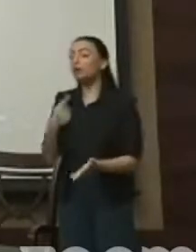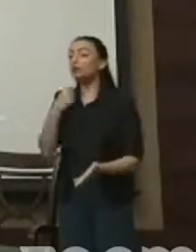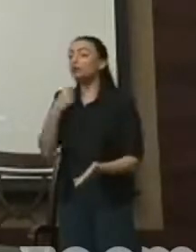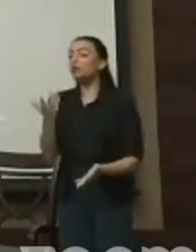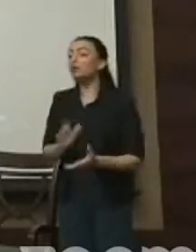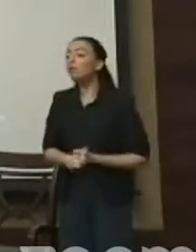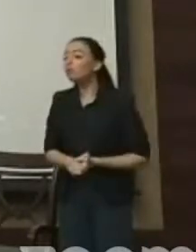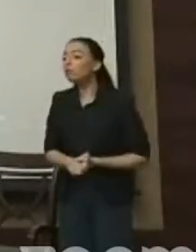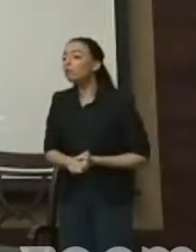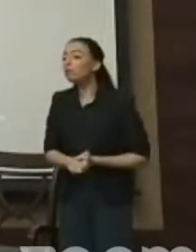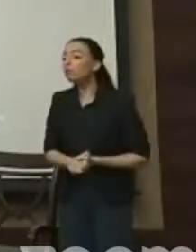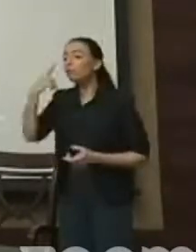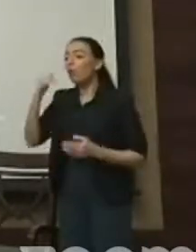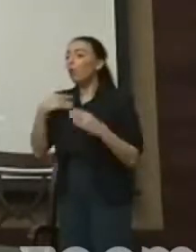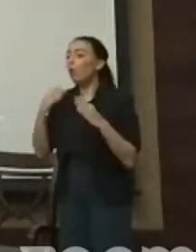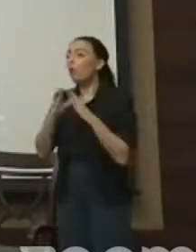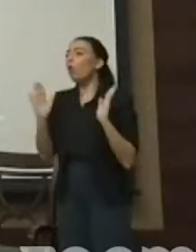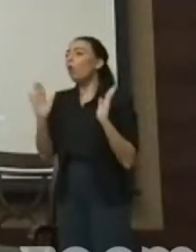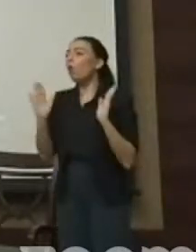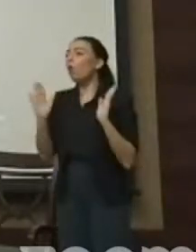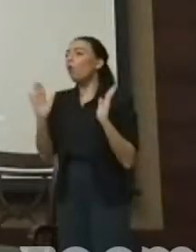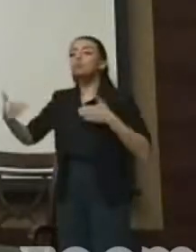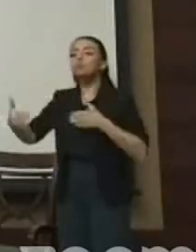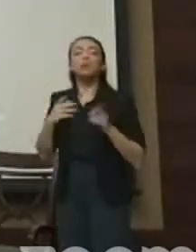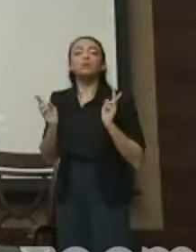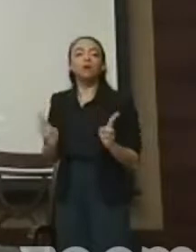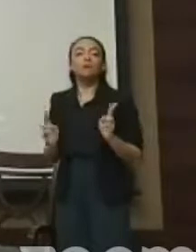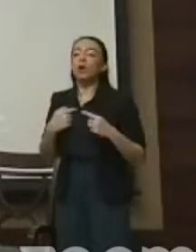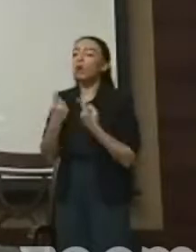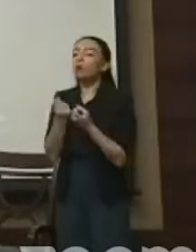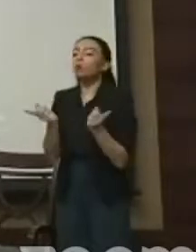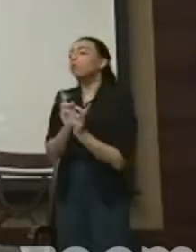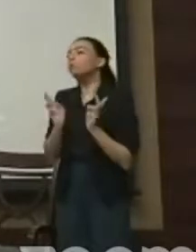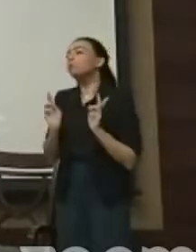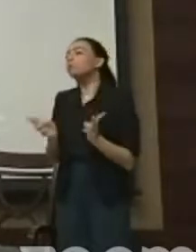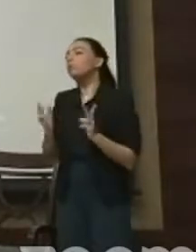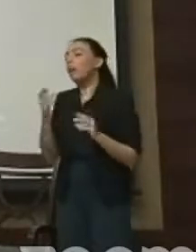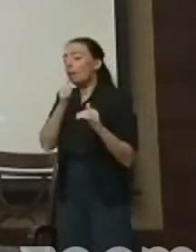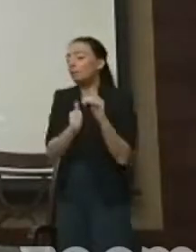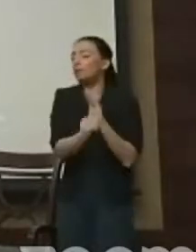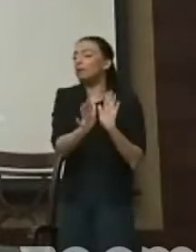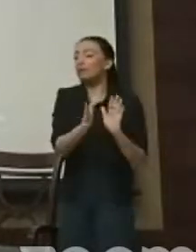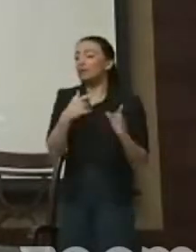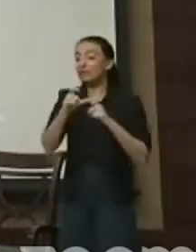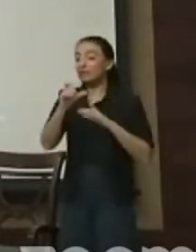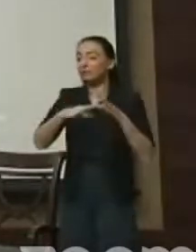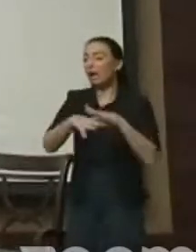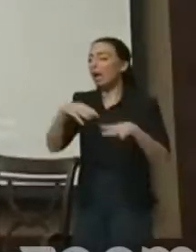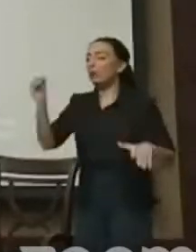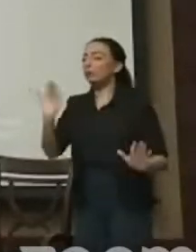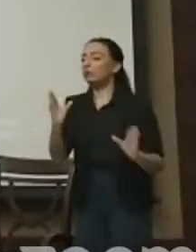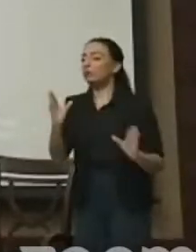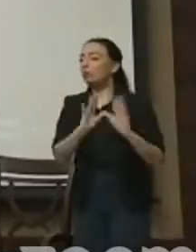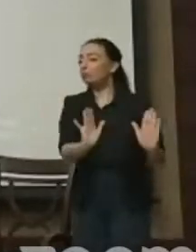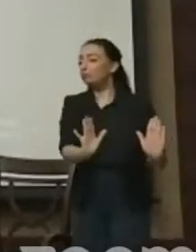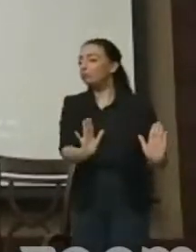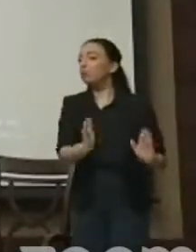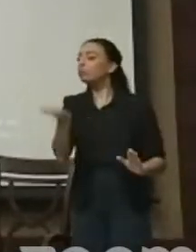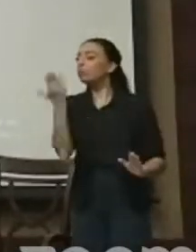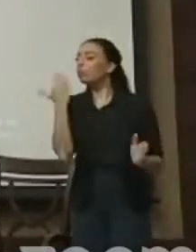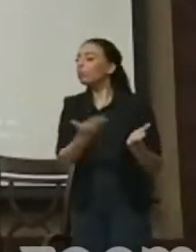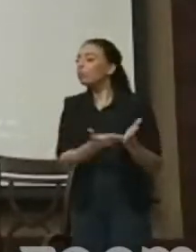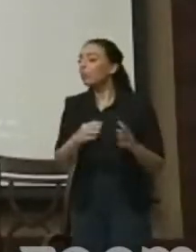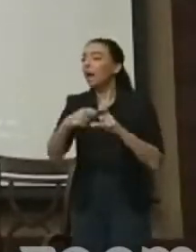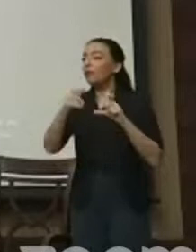kept in the four-walled room. Every time he is hidden, he is not exposed to the